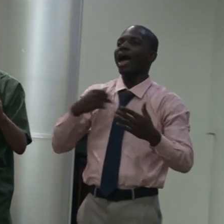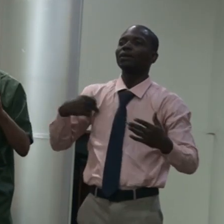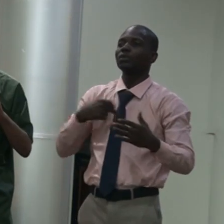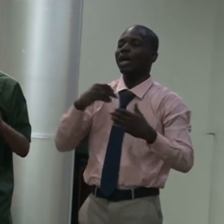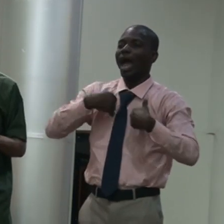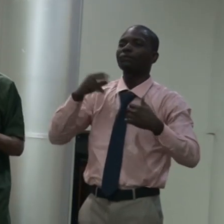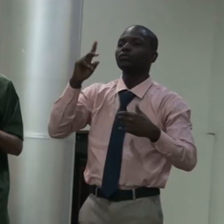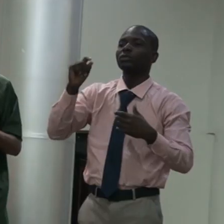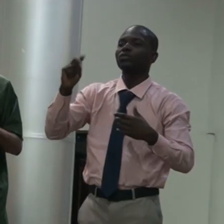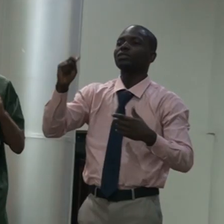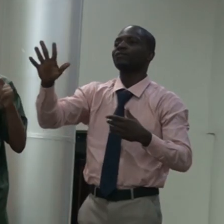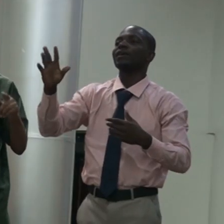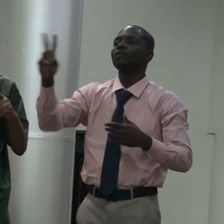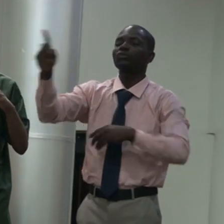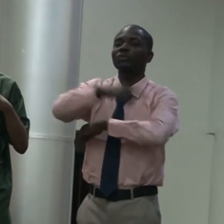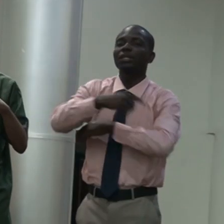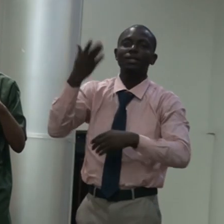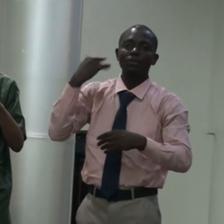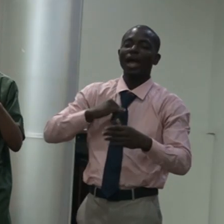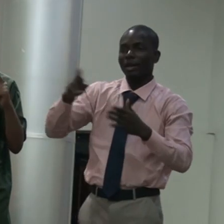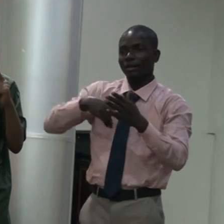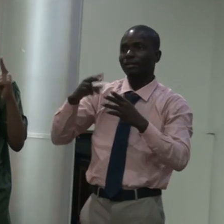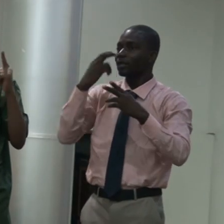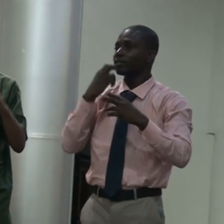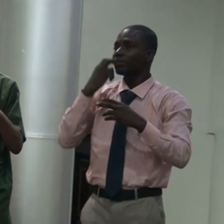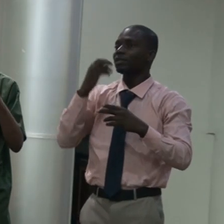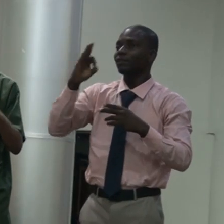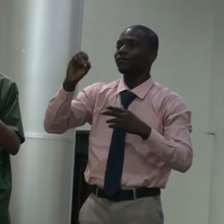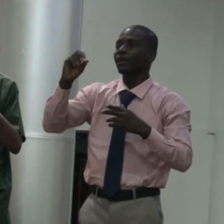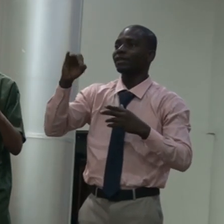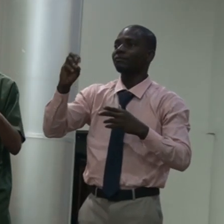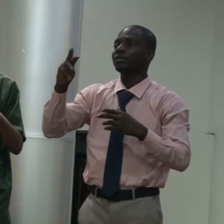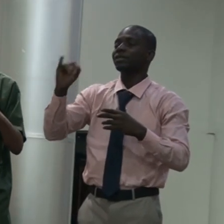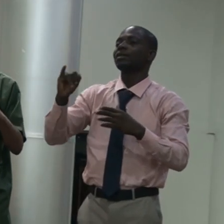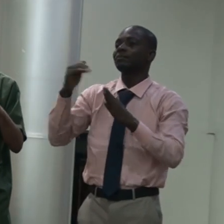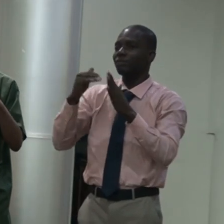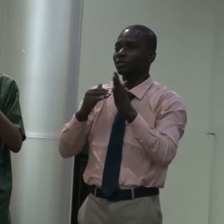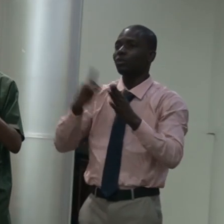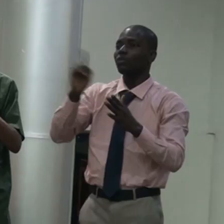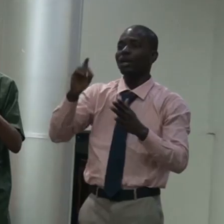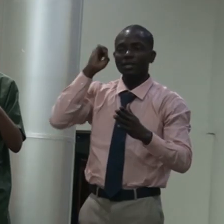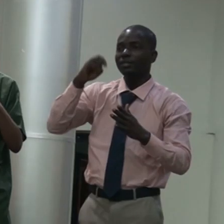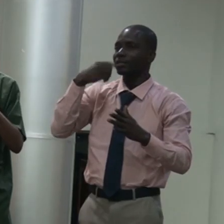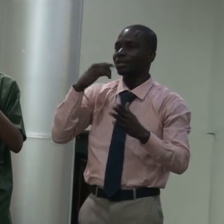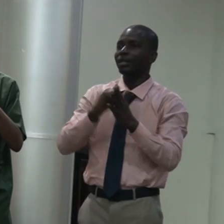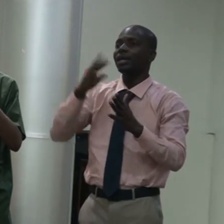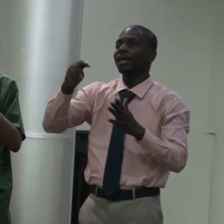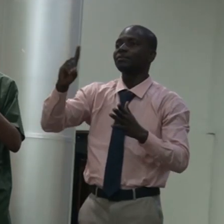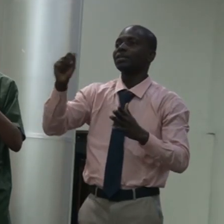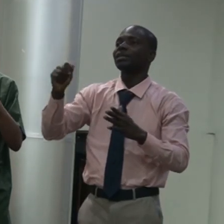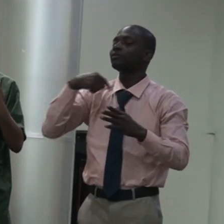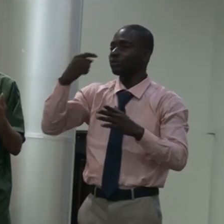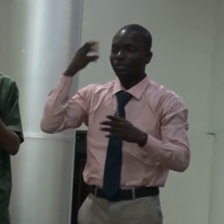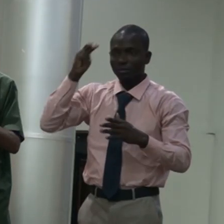have the 2025 budget. 2 days ago, I read of a speech Fayemi, the former governor of Ekiti, gave, where he said that MDAs told